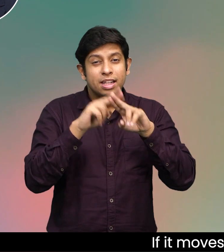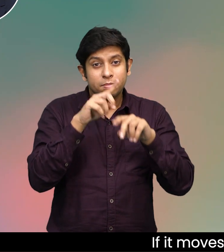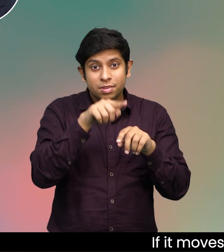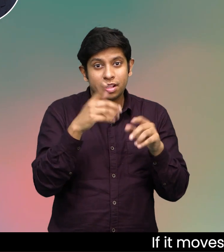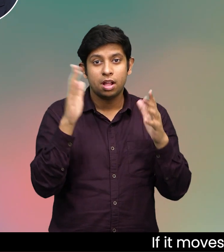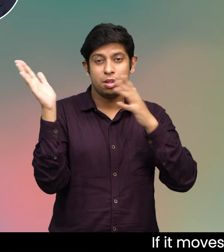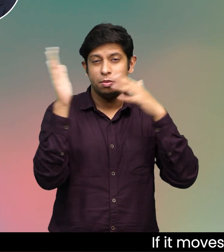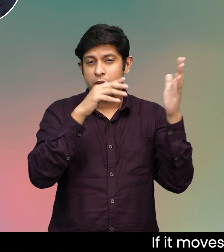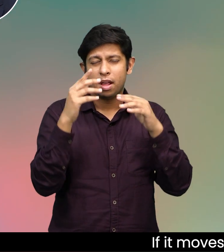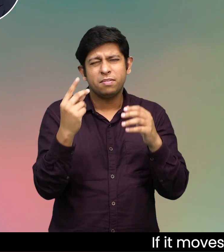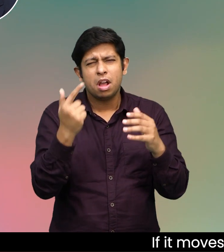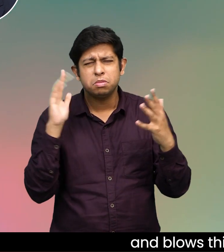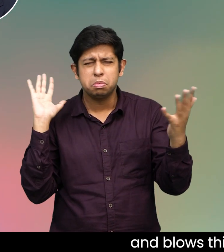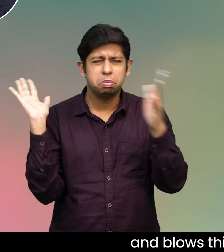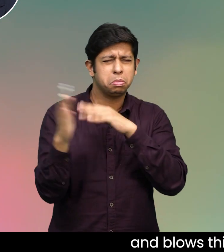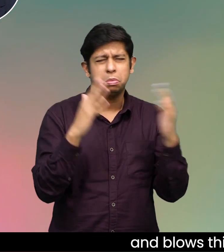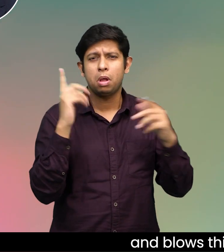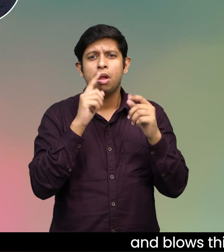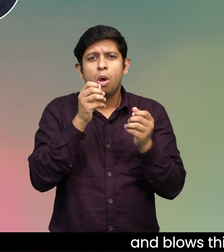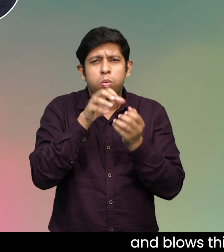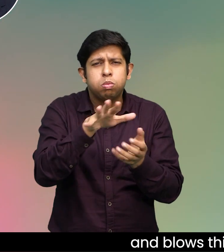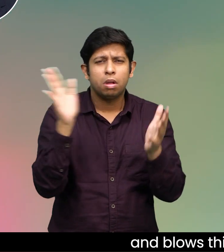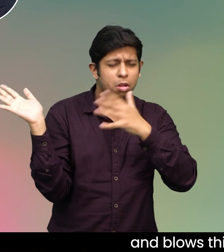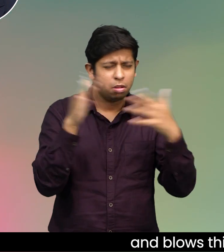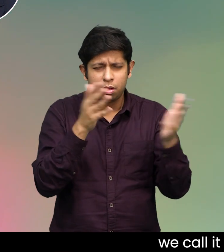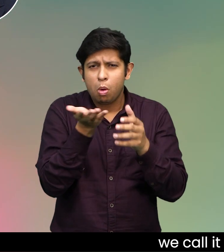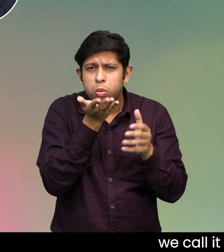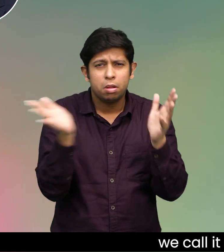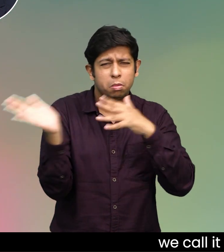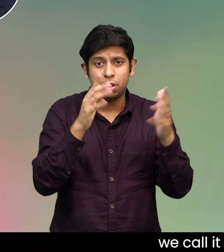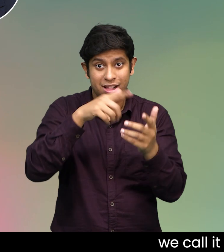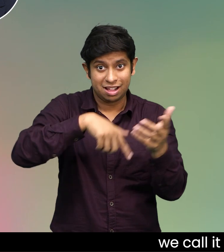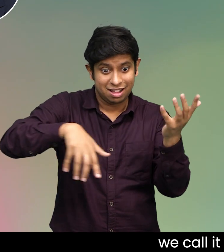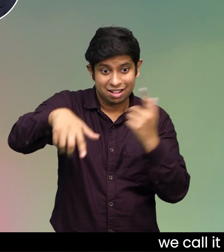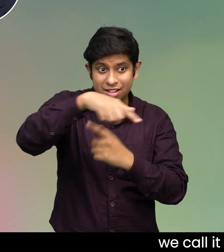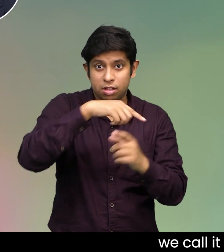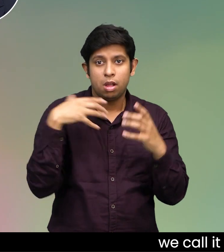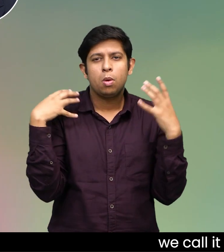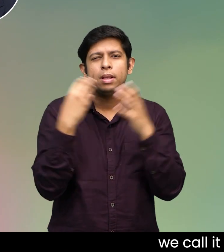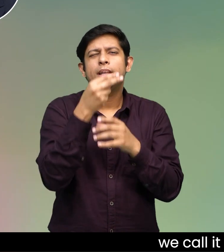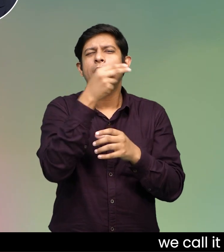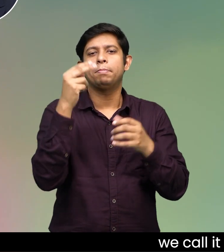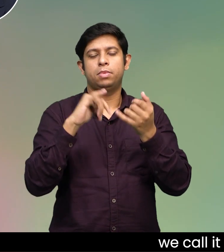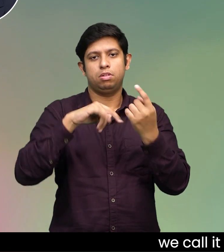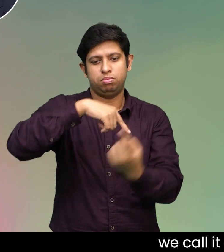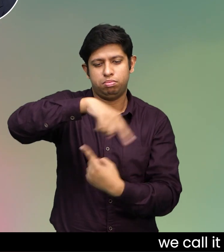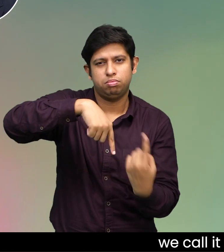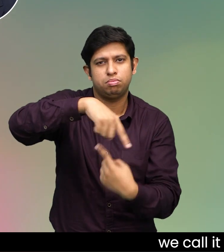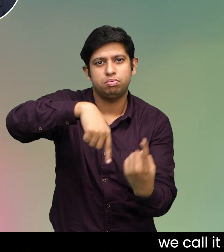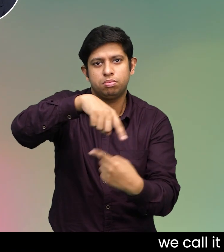If it moves very fast and blows things around, we call it a storm.